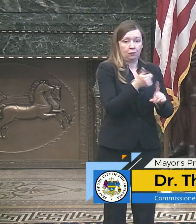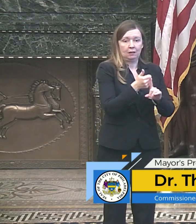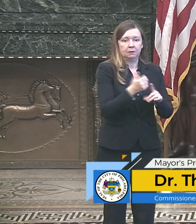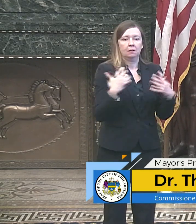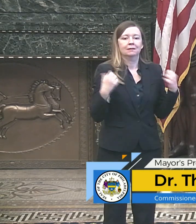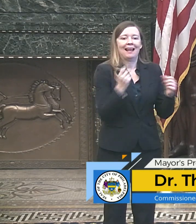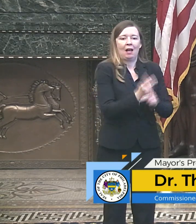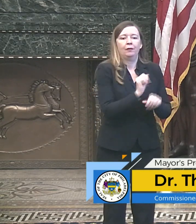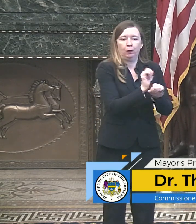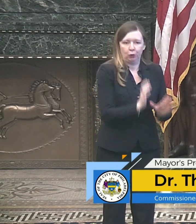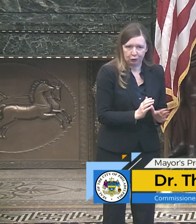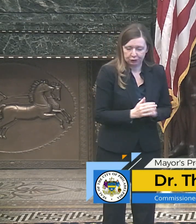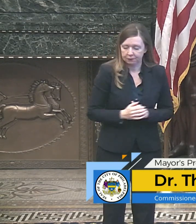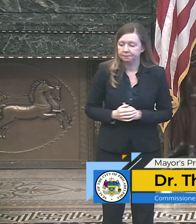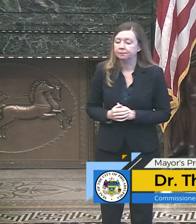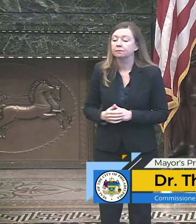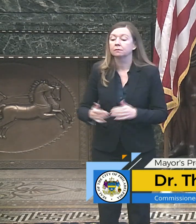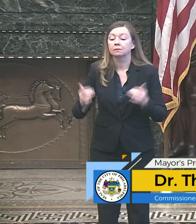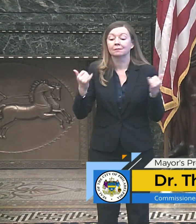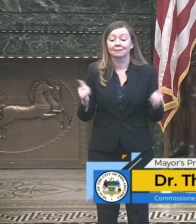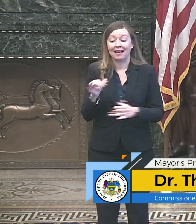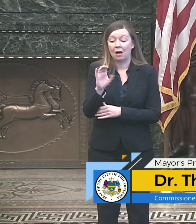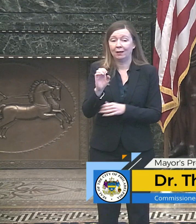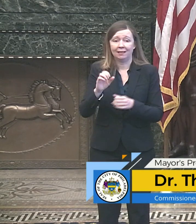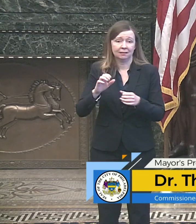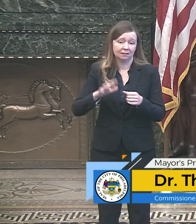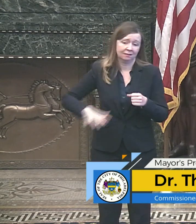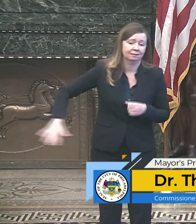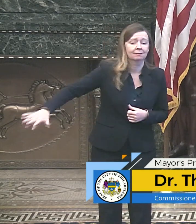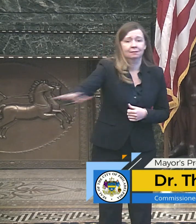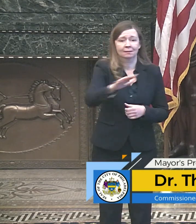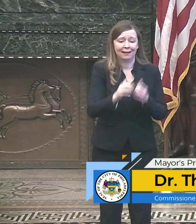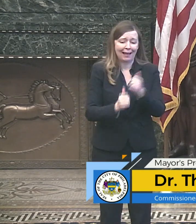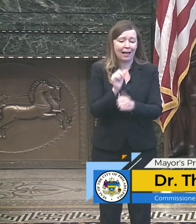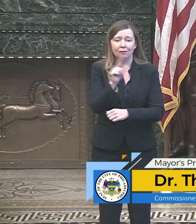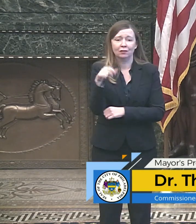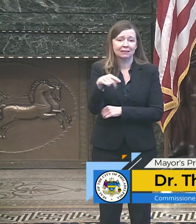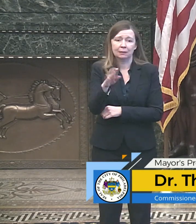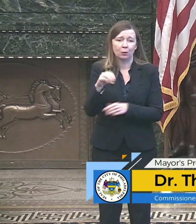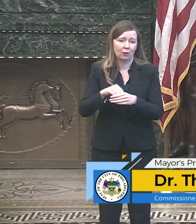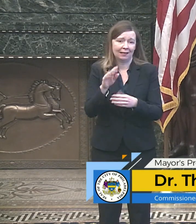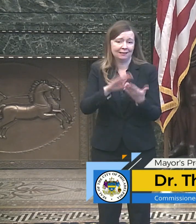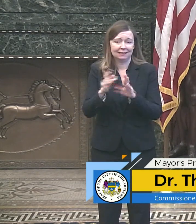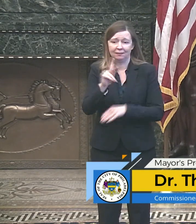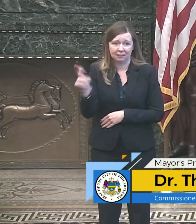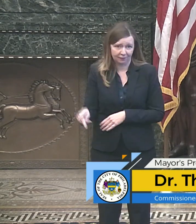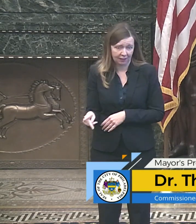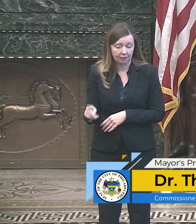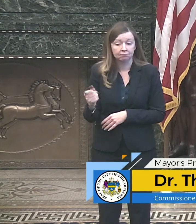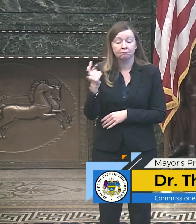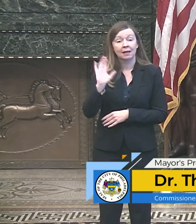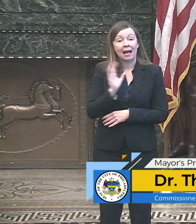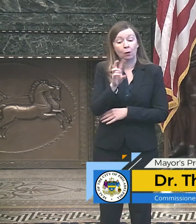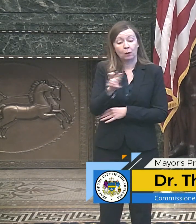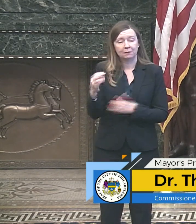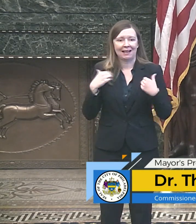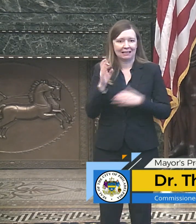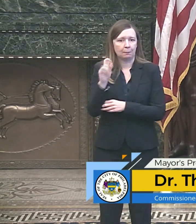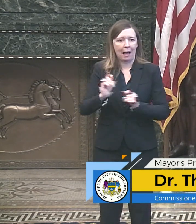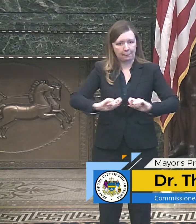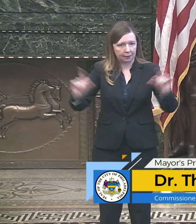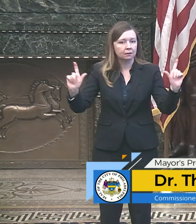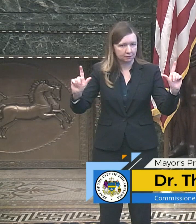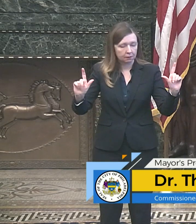workers. We now have cases in every zip code in the city of Philadelphia. We posted a map on our website late on Friday.